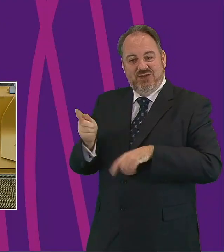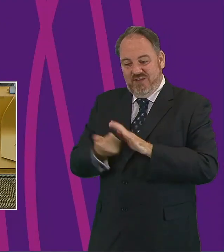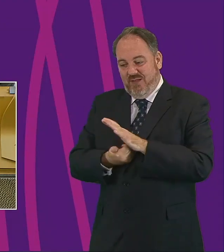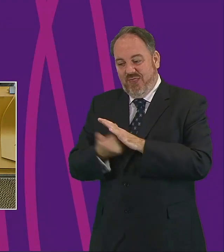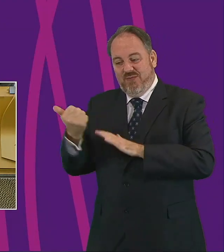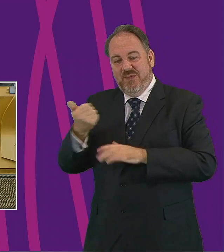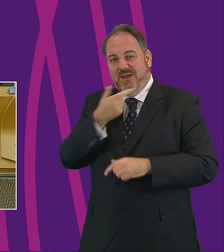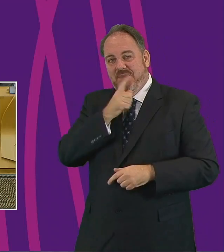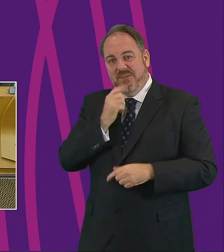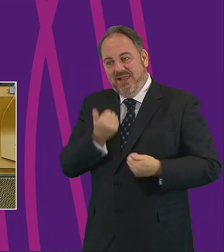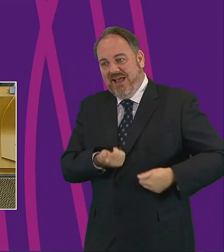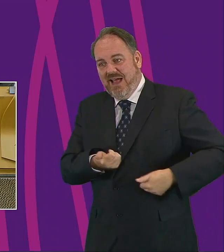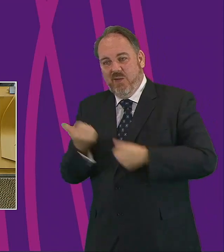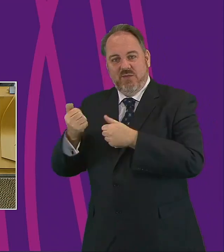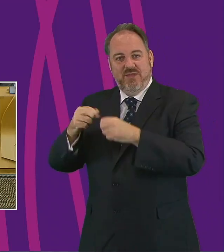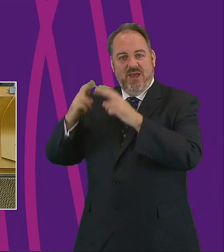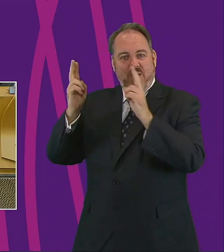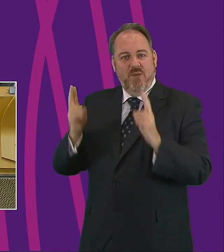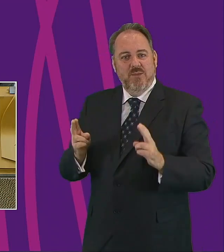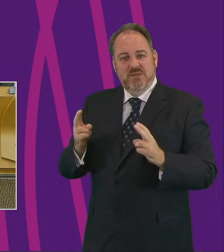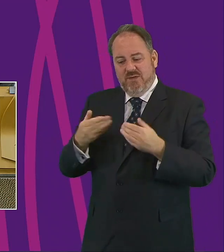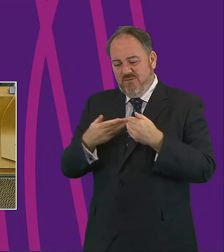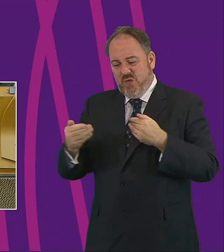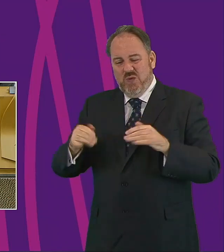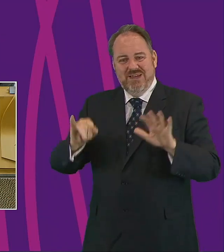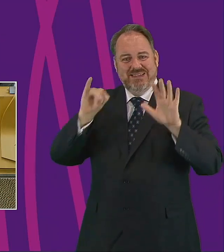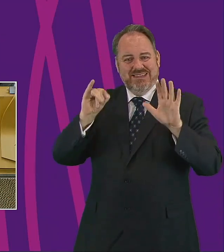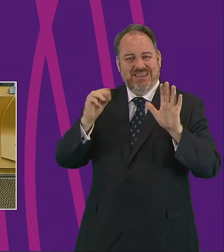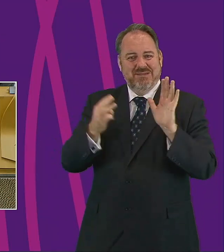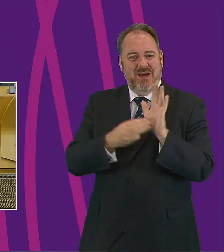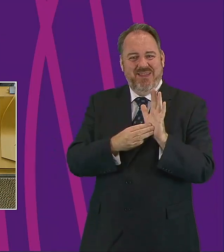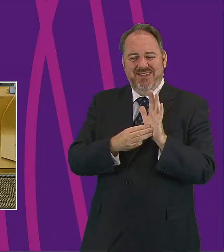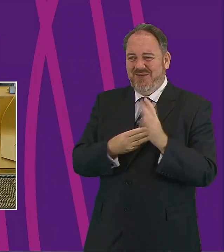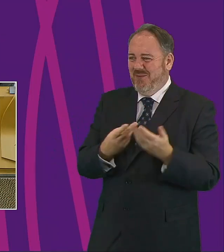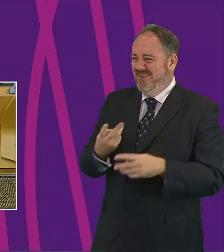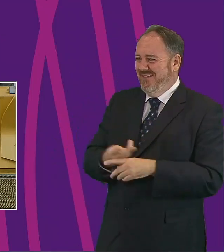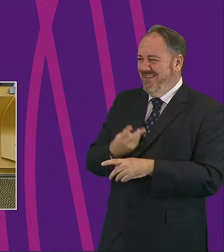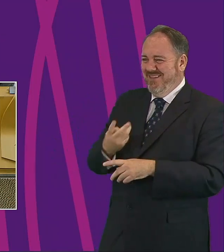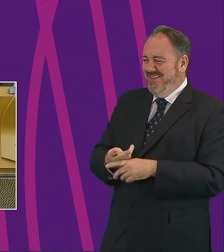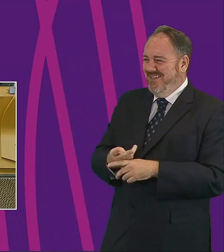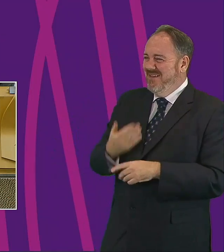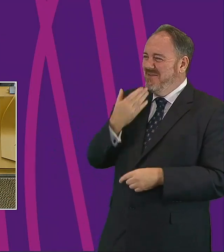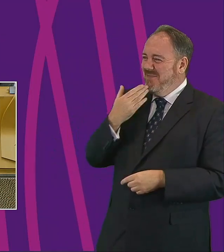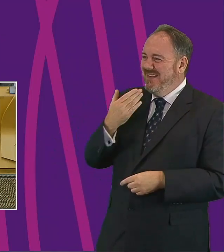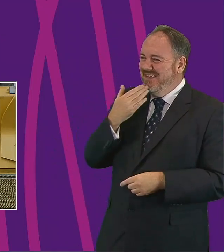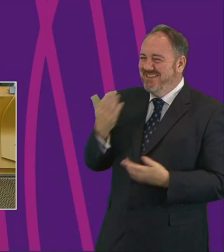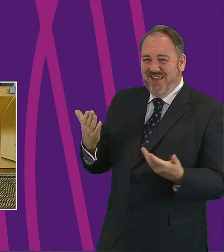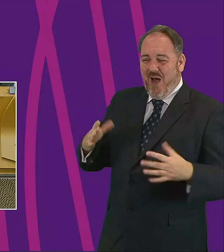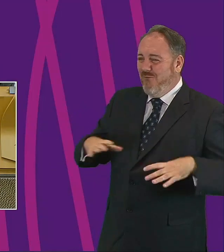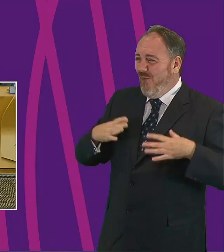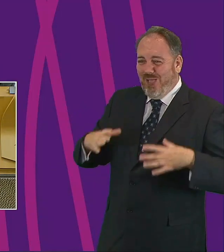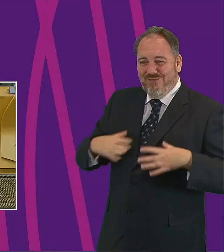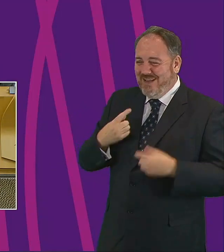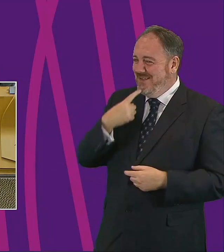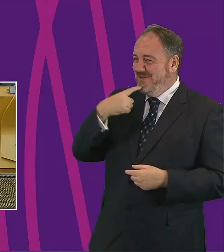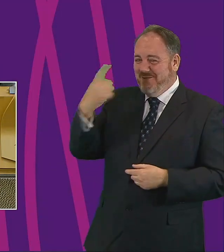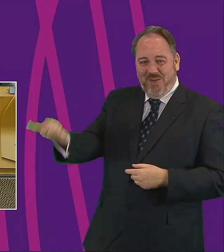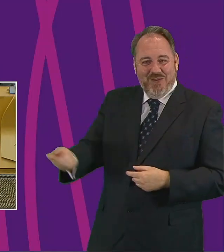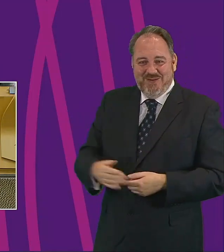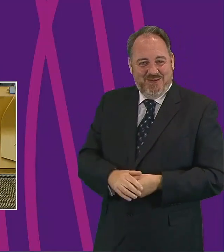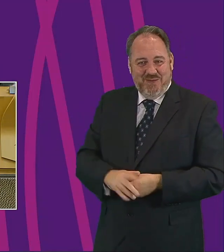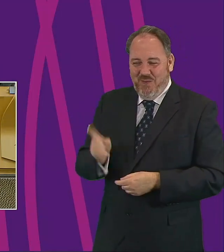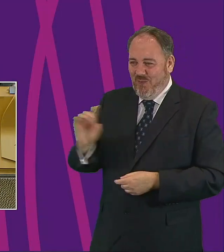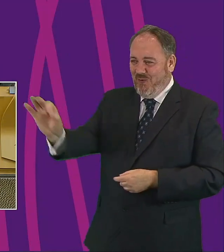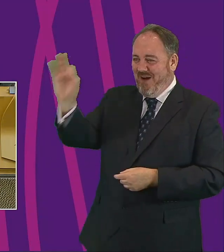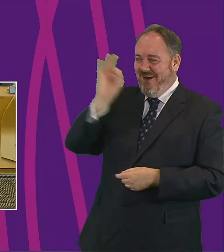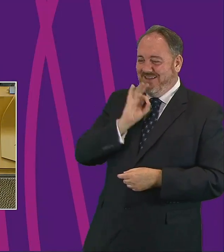legislation for an additional 6 months. So, you know, again, Richard Leonard really needs to keep up with announcements as they are made